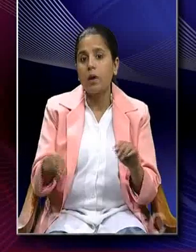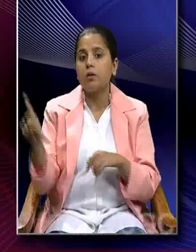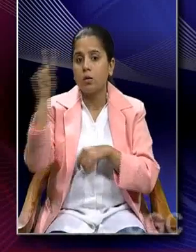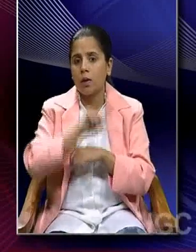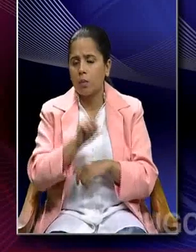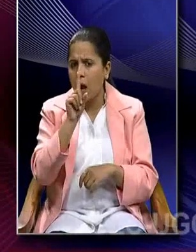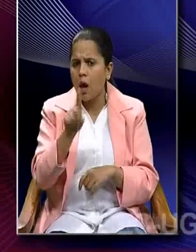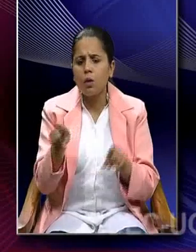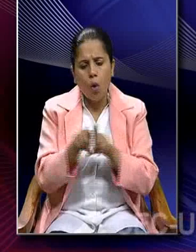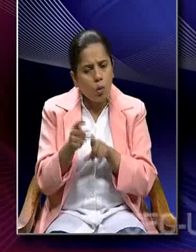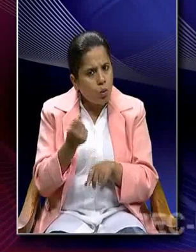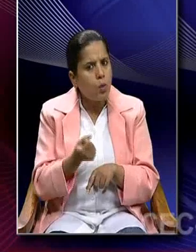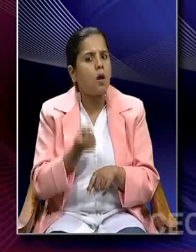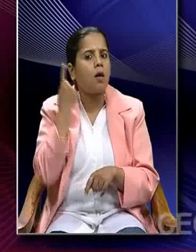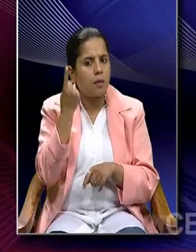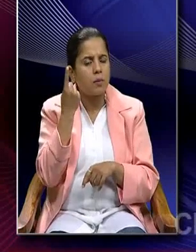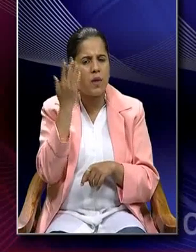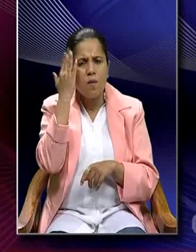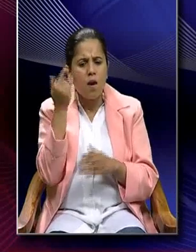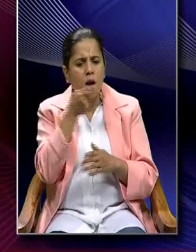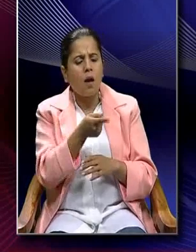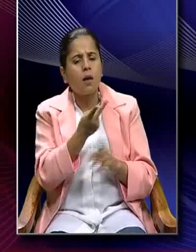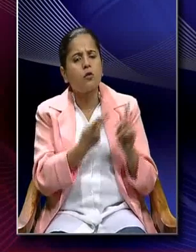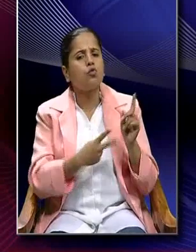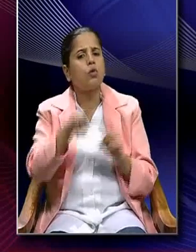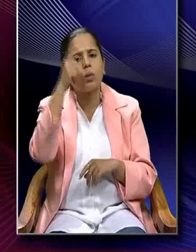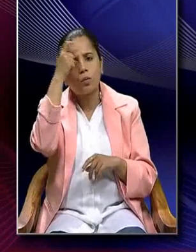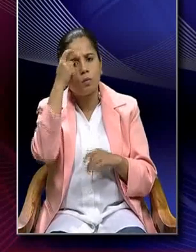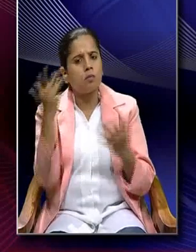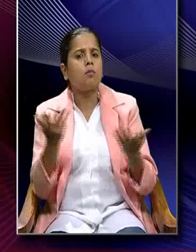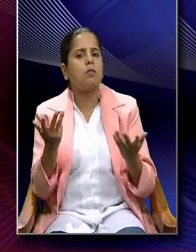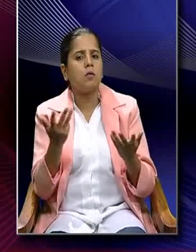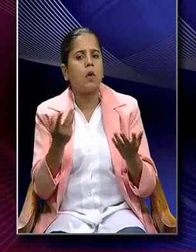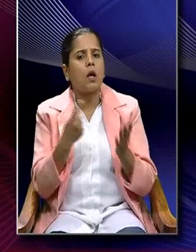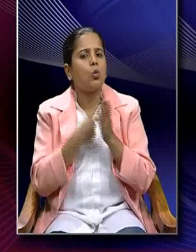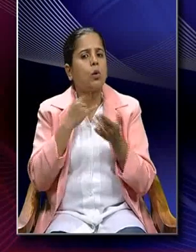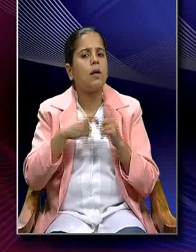also understand why she is more vulnerable